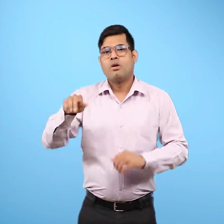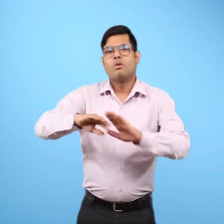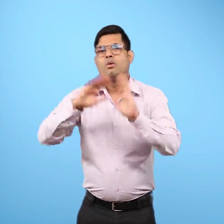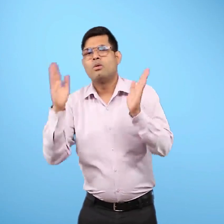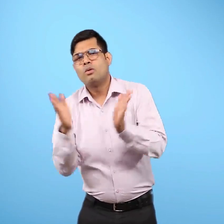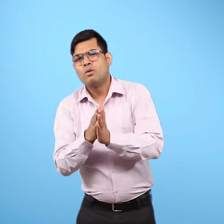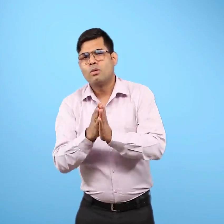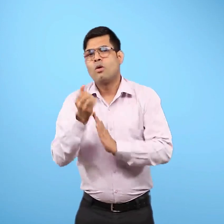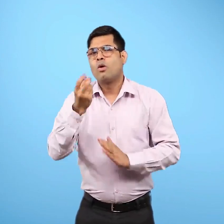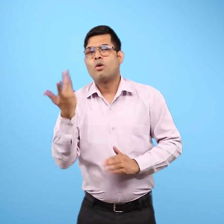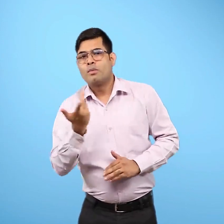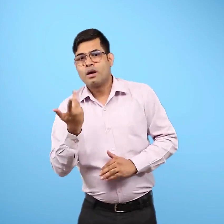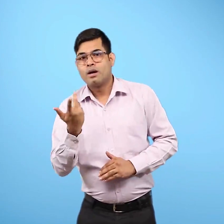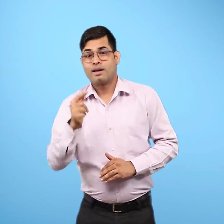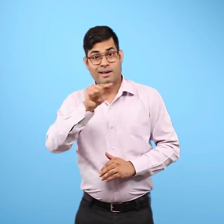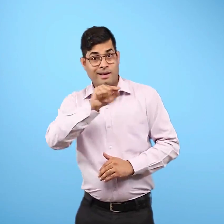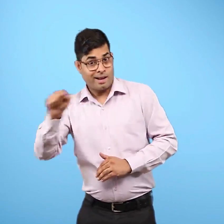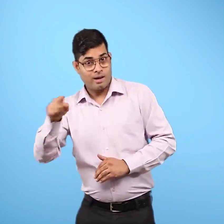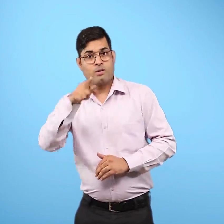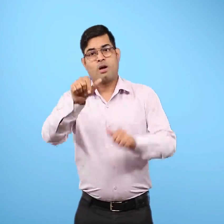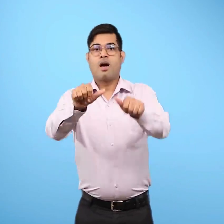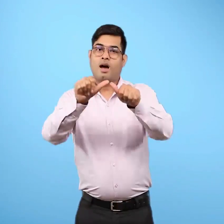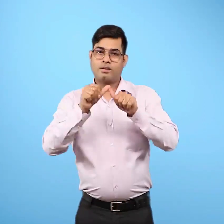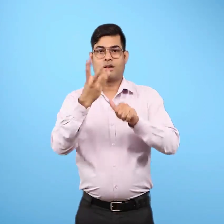how much money does he get? Dash.